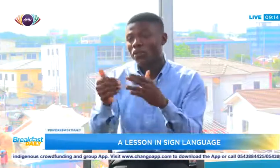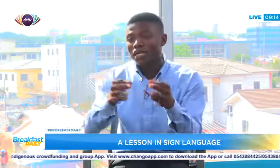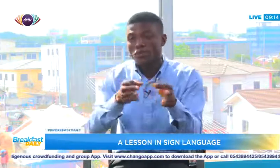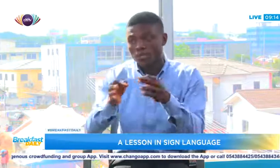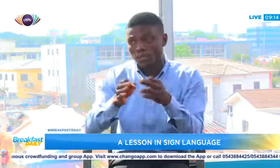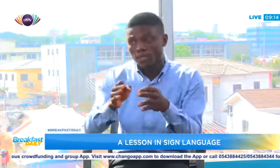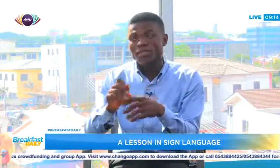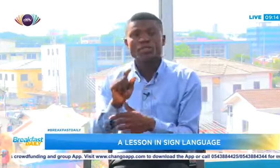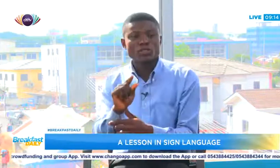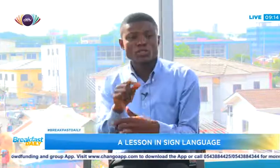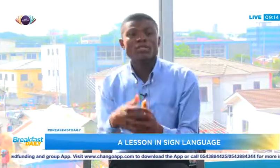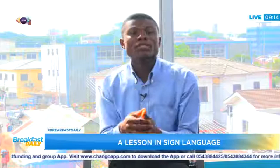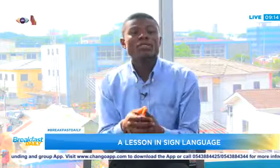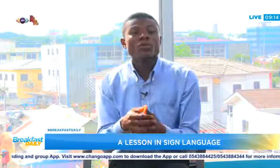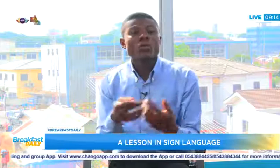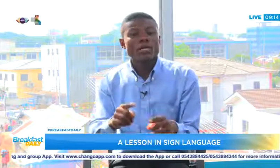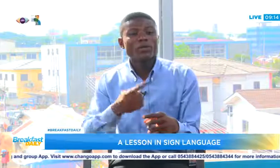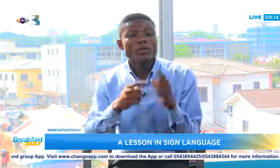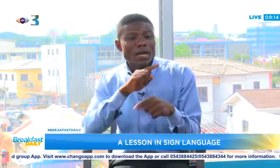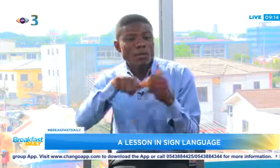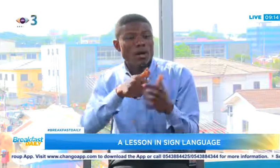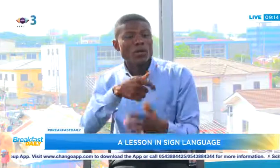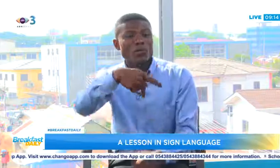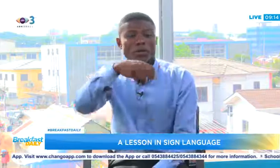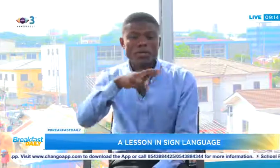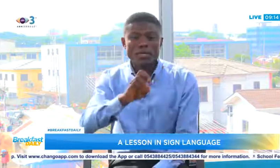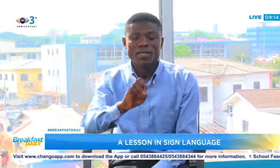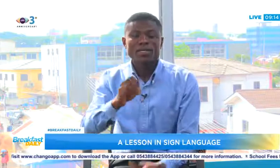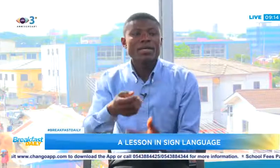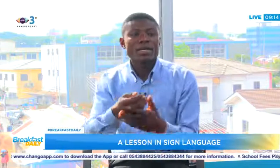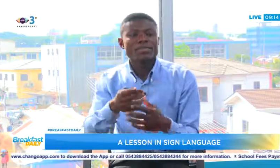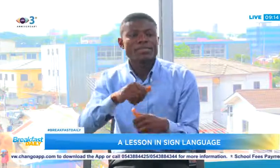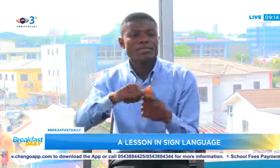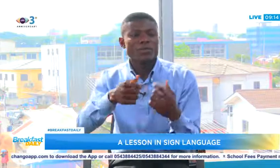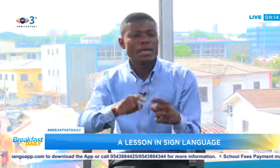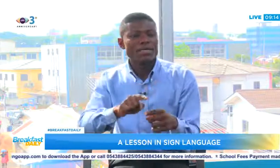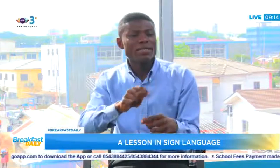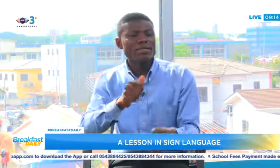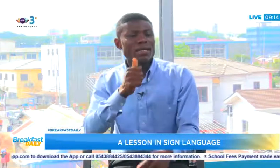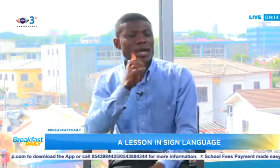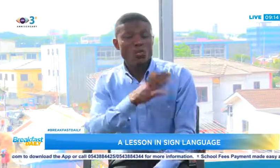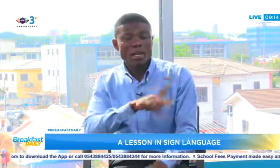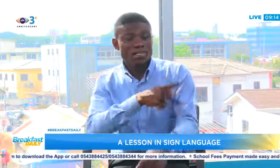to explain shortly. Go ahead. When we talk about peri, it's when a woman is